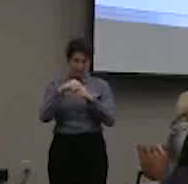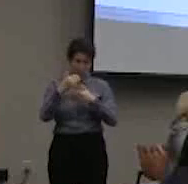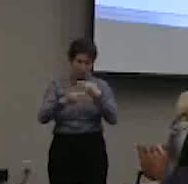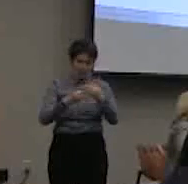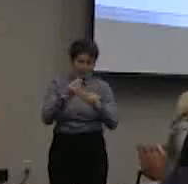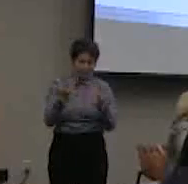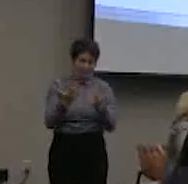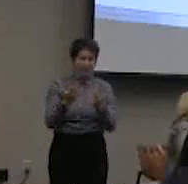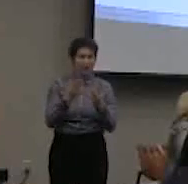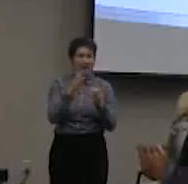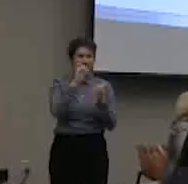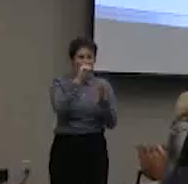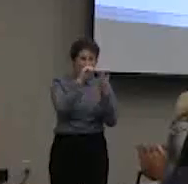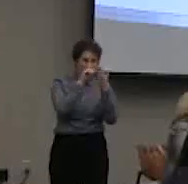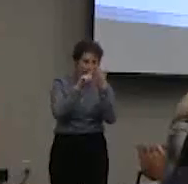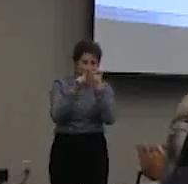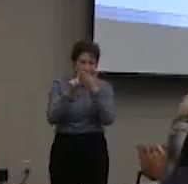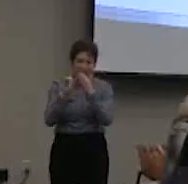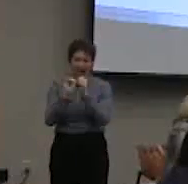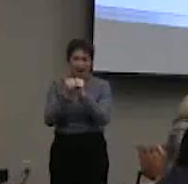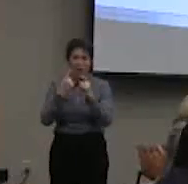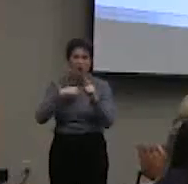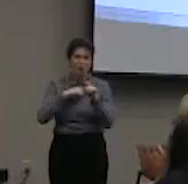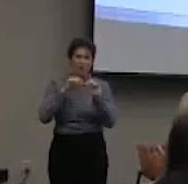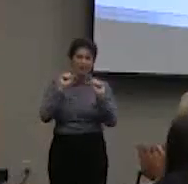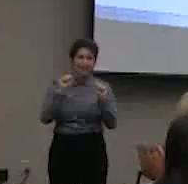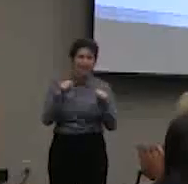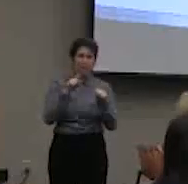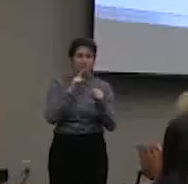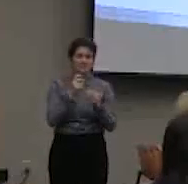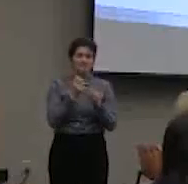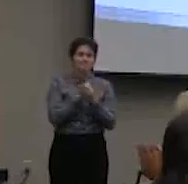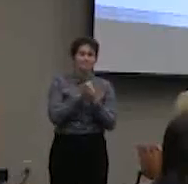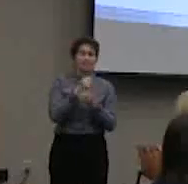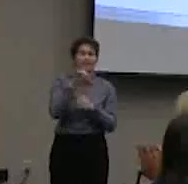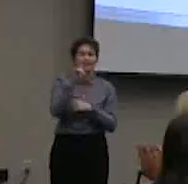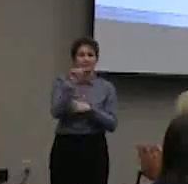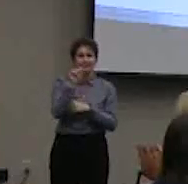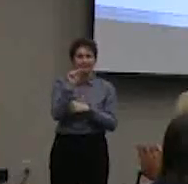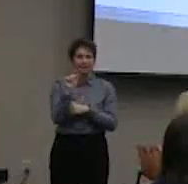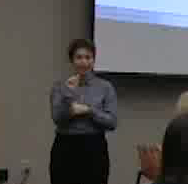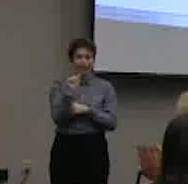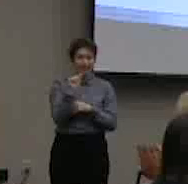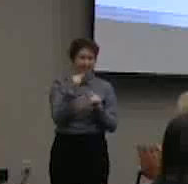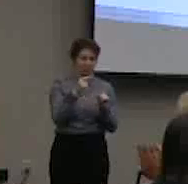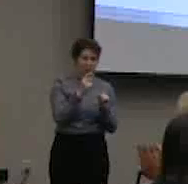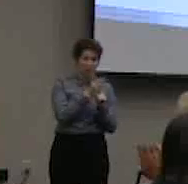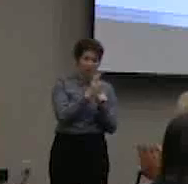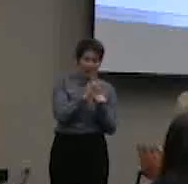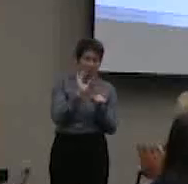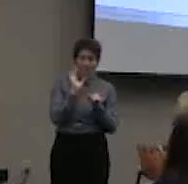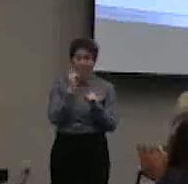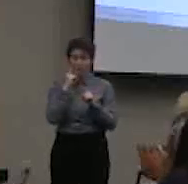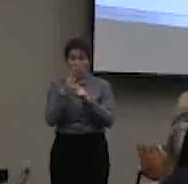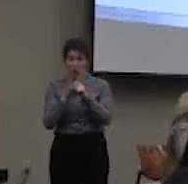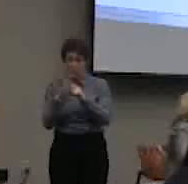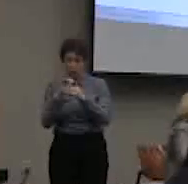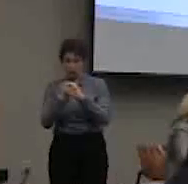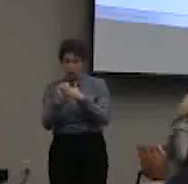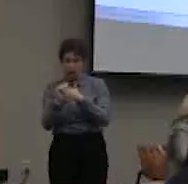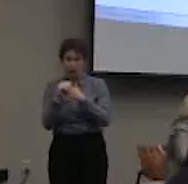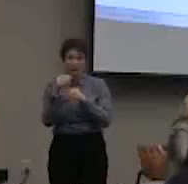at how do we use data to go after local dollars. Is that local tax